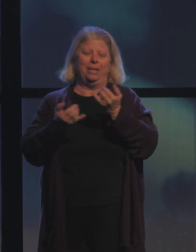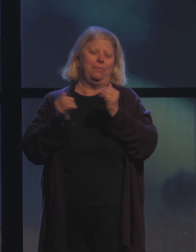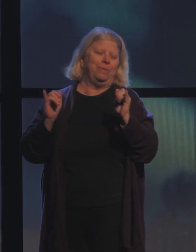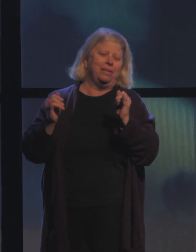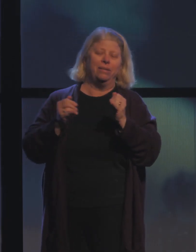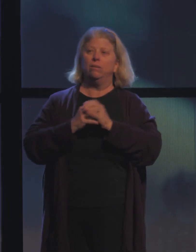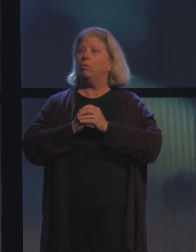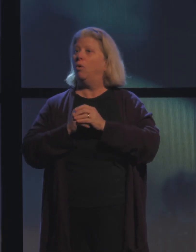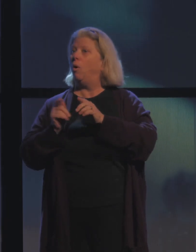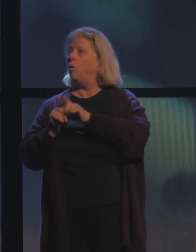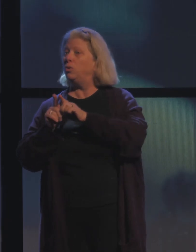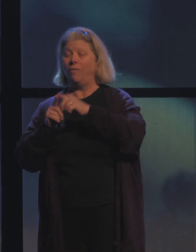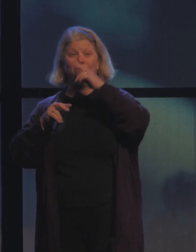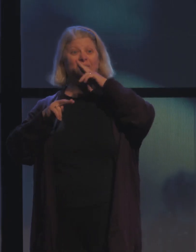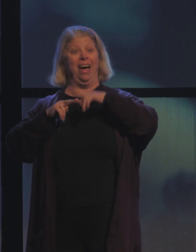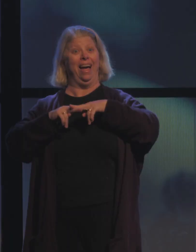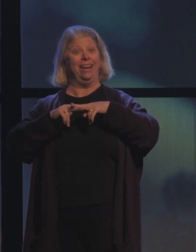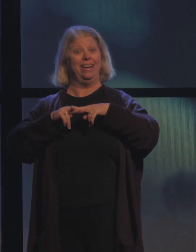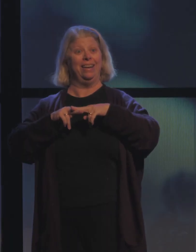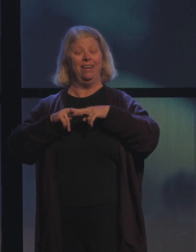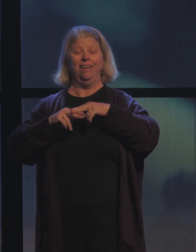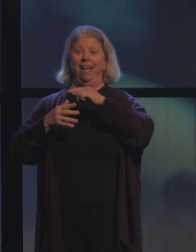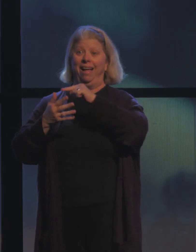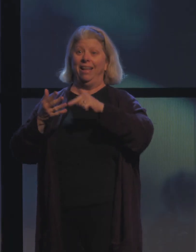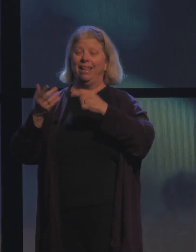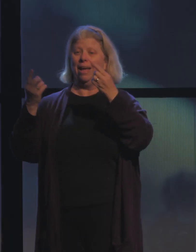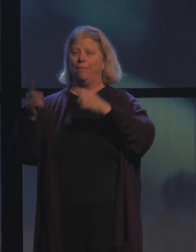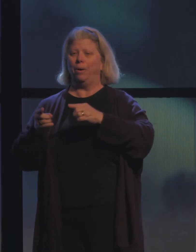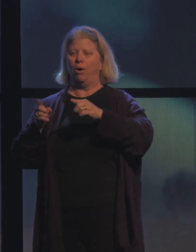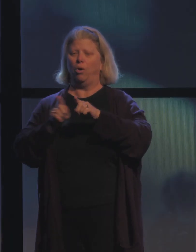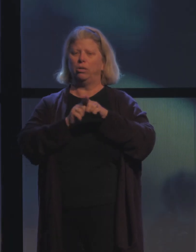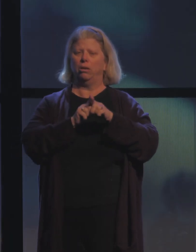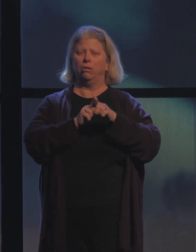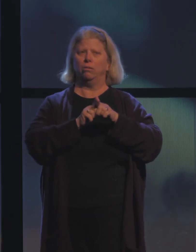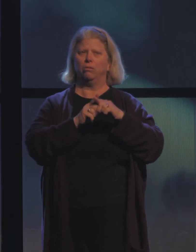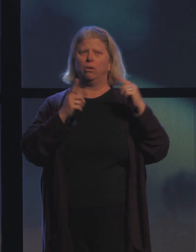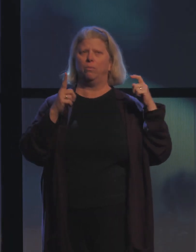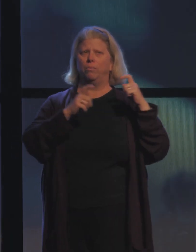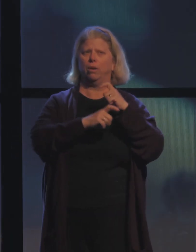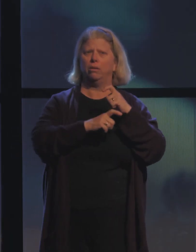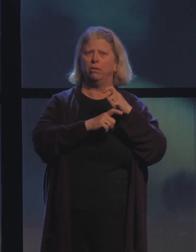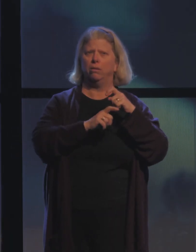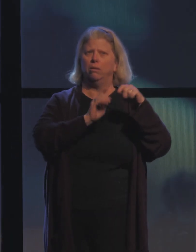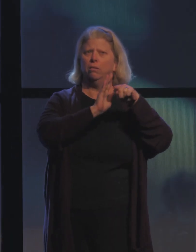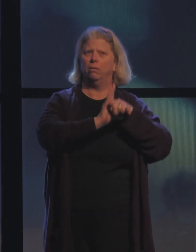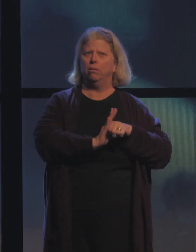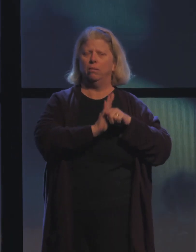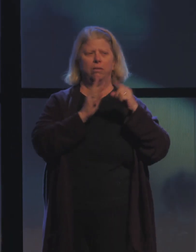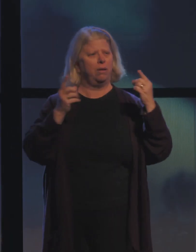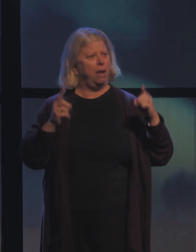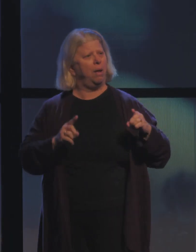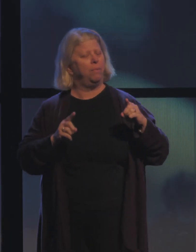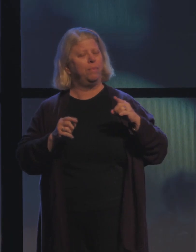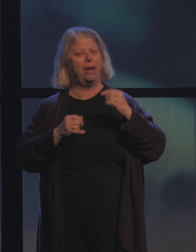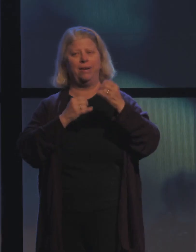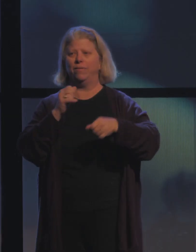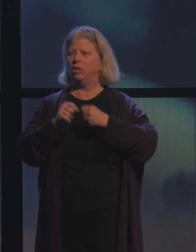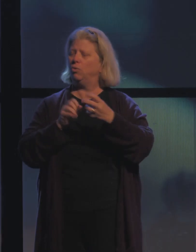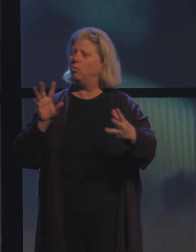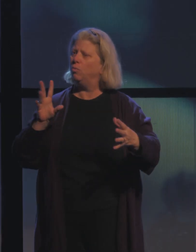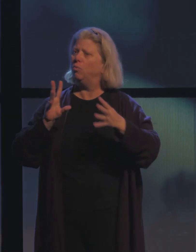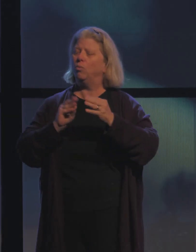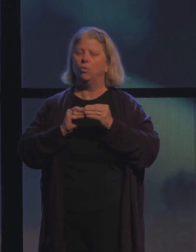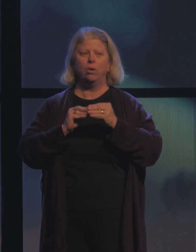independence. Or there's fun and all these things that happen, but then there's also this complexity that I find in these end of year